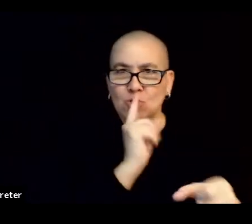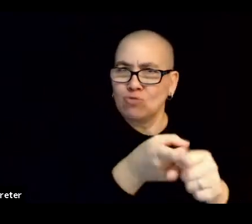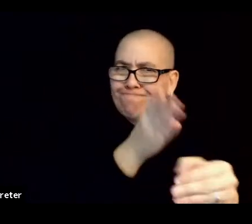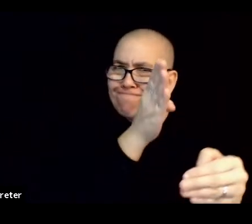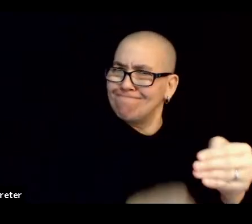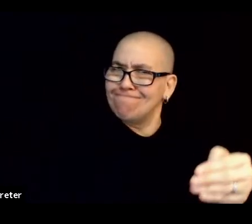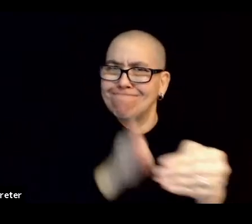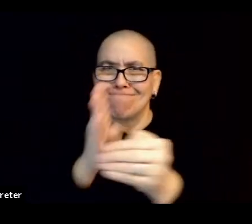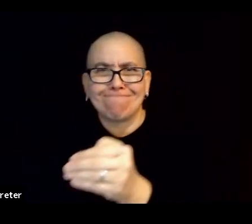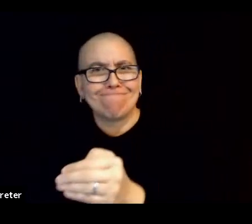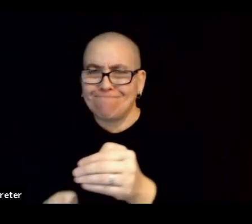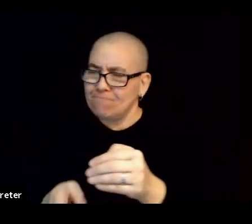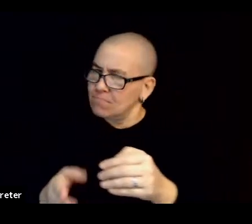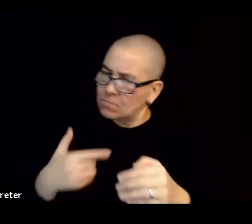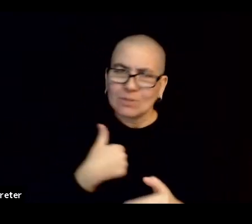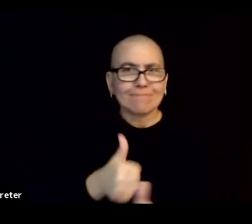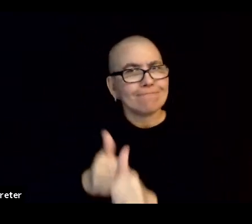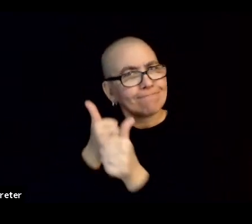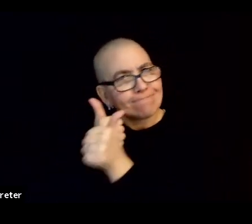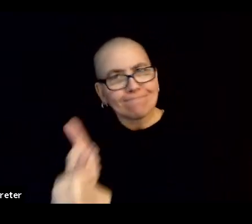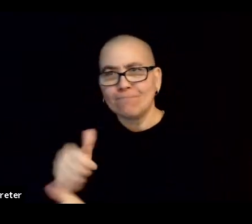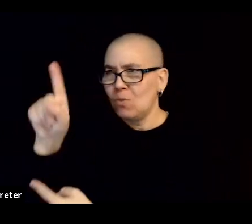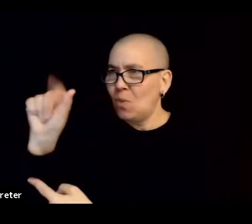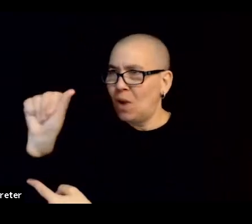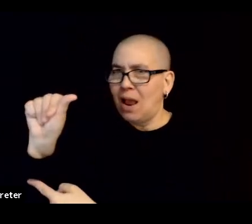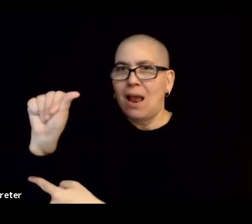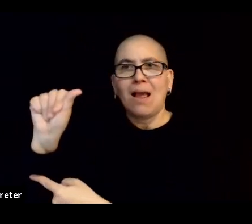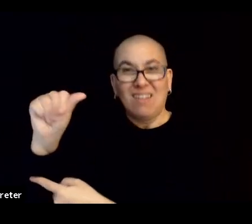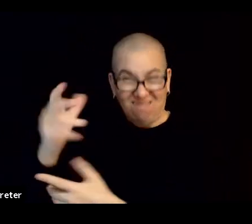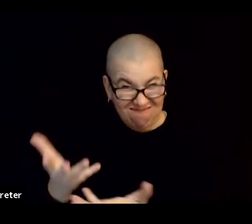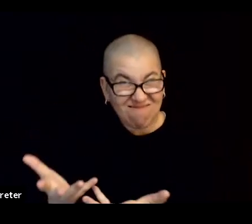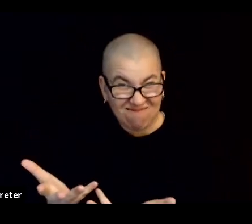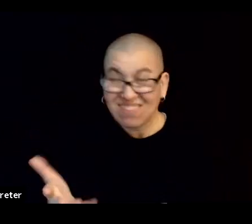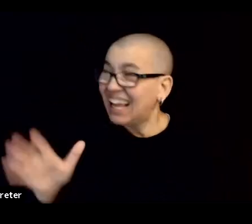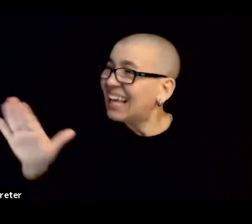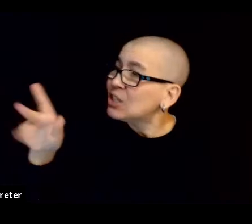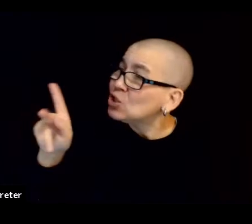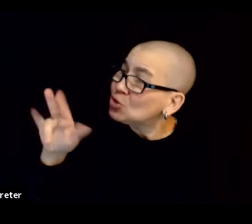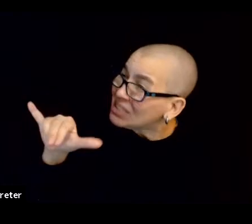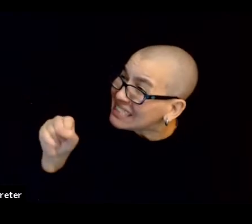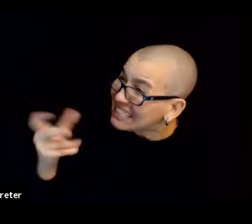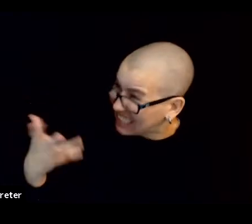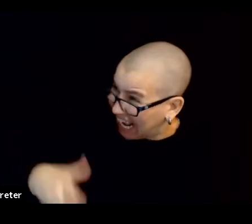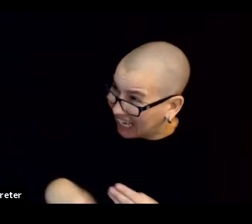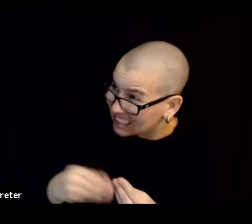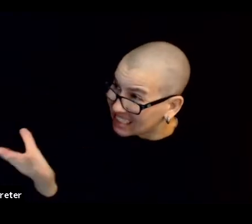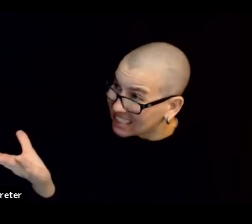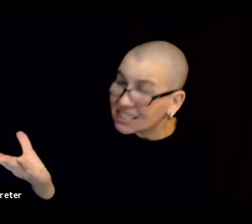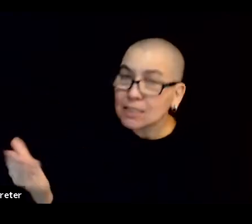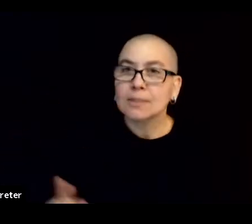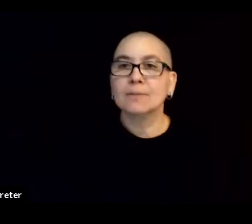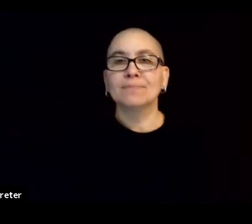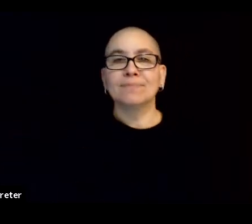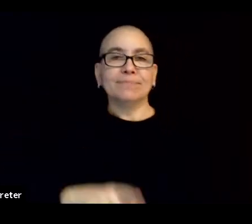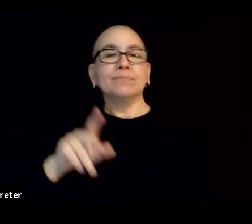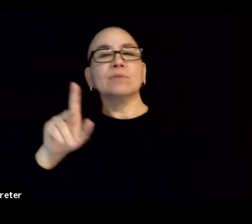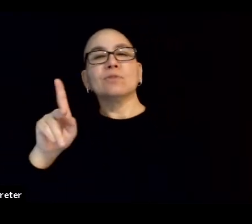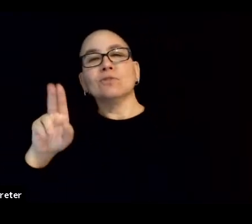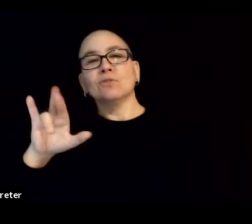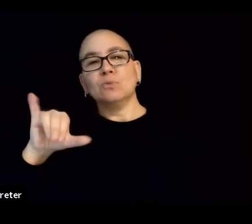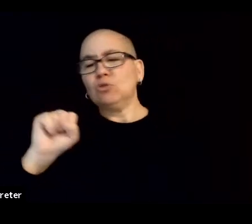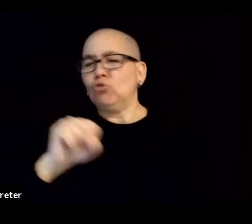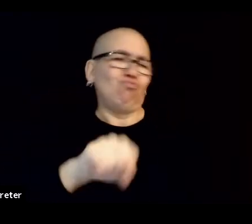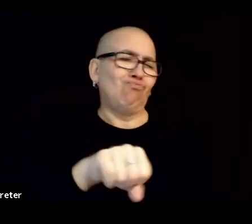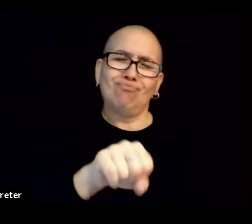weeks. Chris, do you have anything to add? Commissioner? Yeah, I'll just say that you make an excellent point, Theo, but